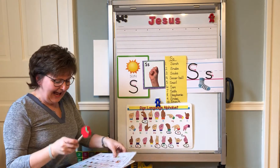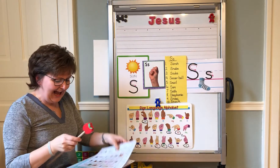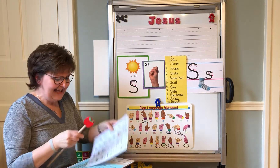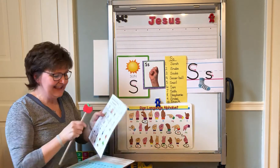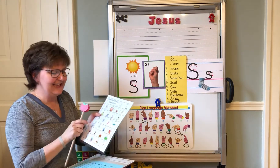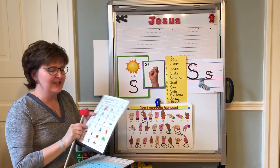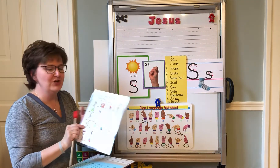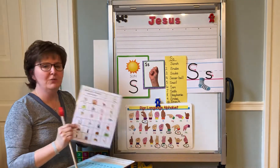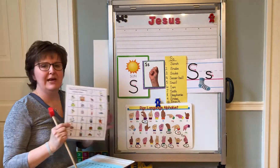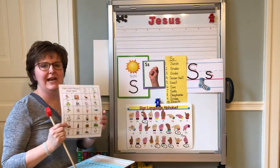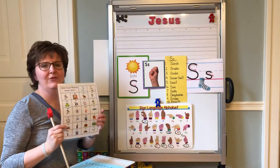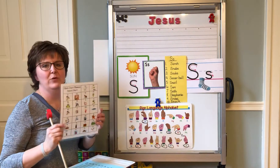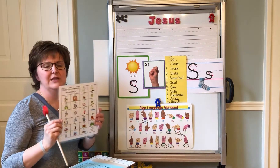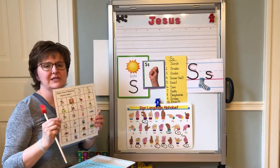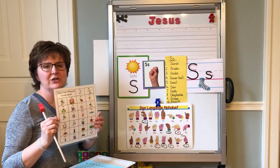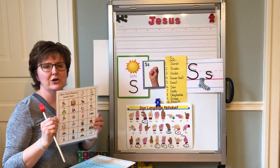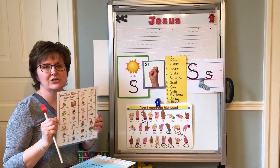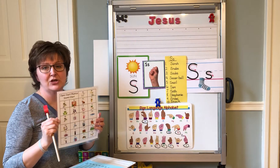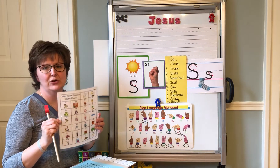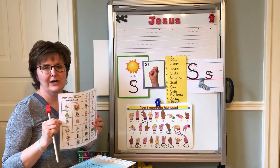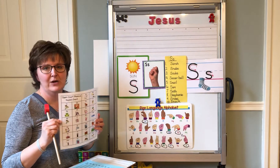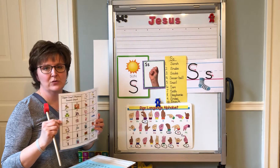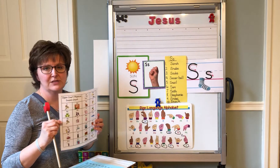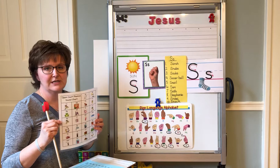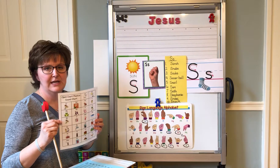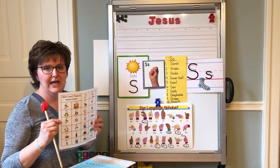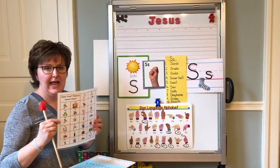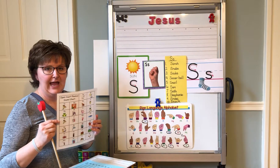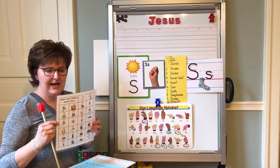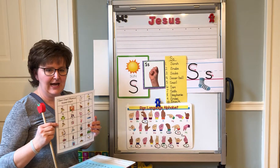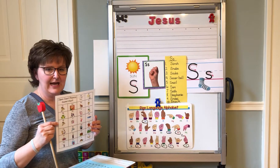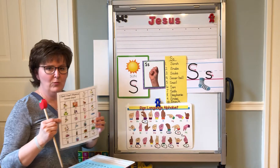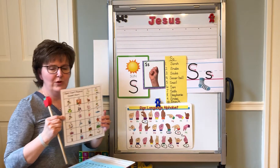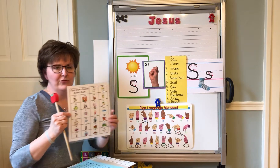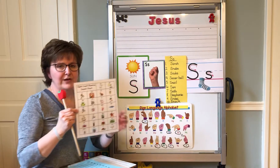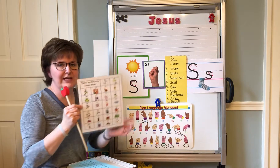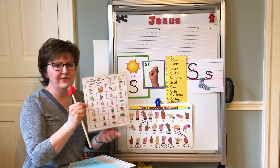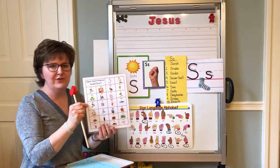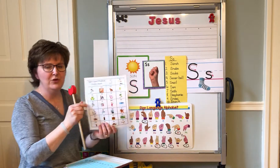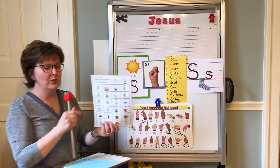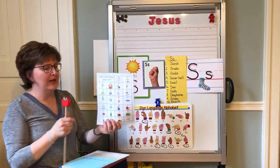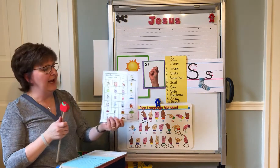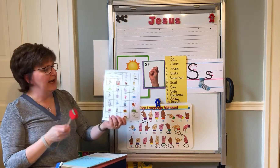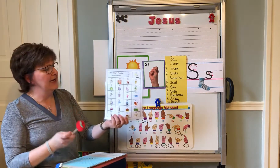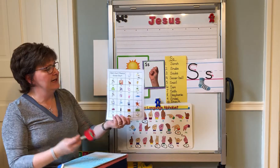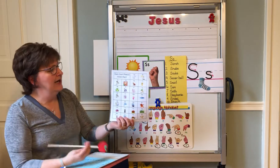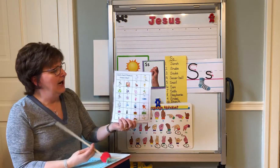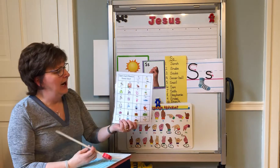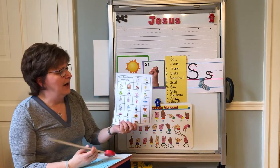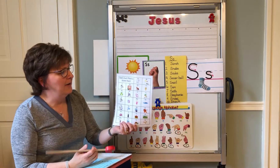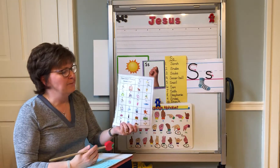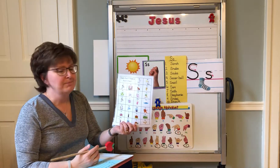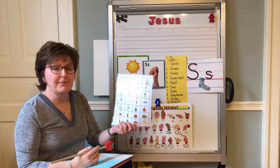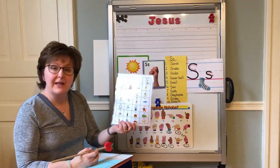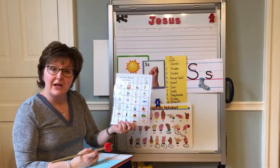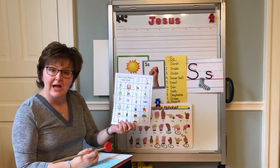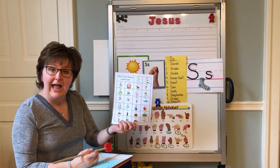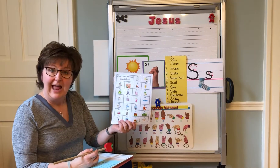I think you might have one of these cards at your house, and I'm wondering if you can have